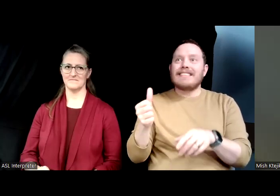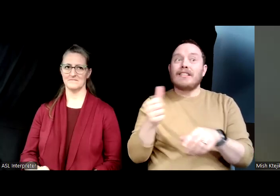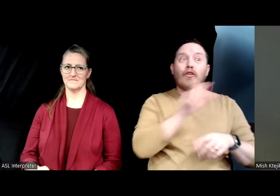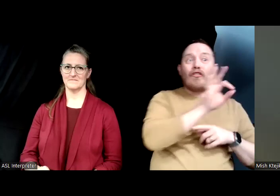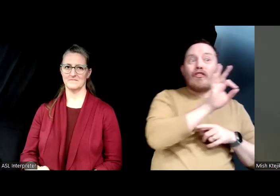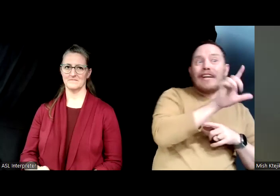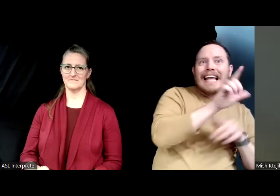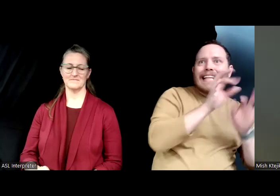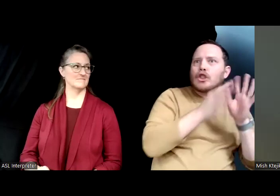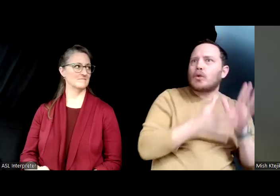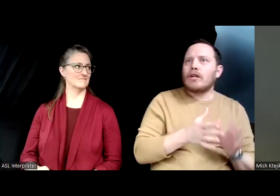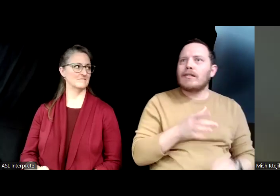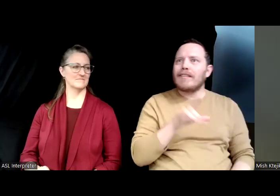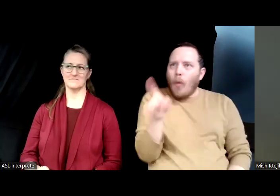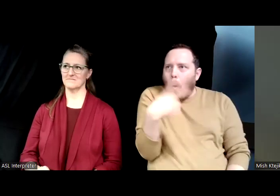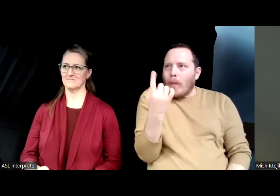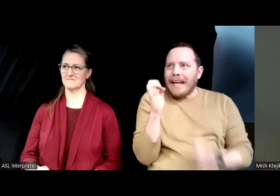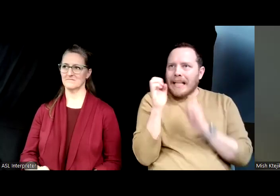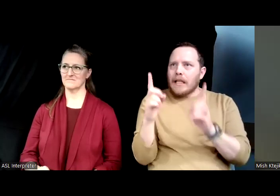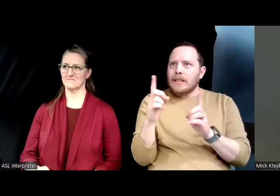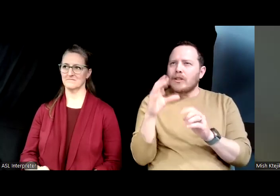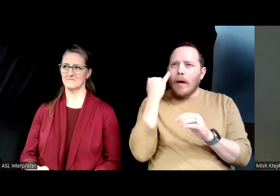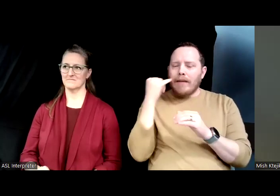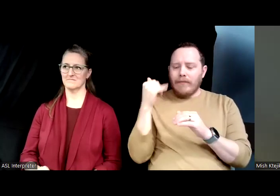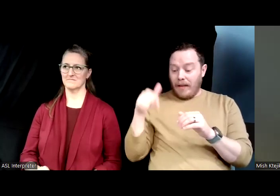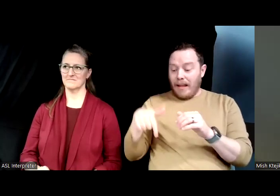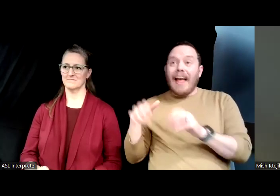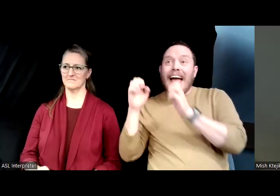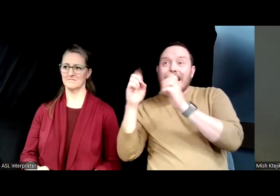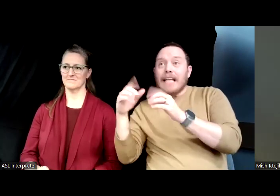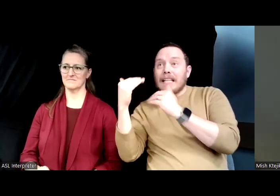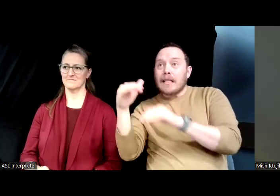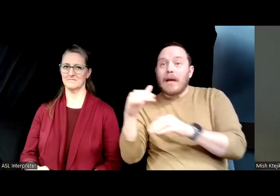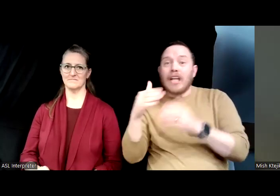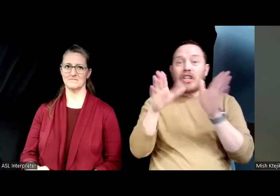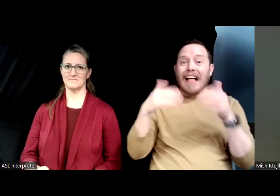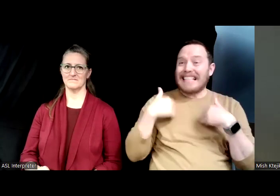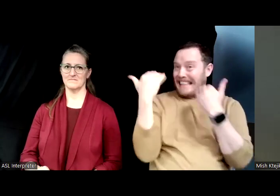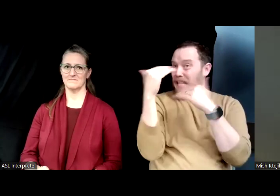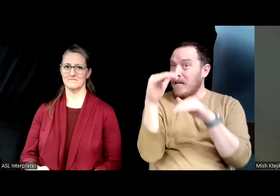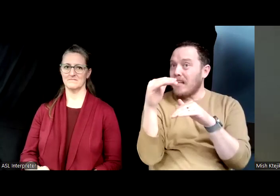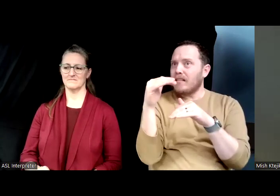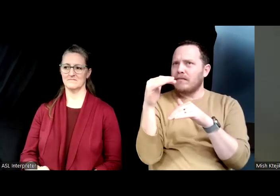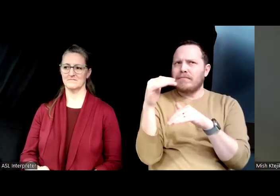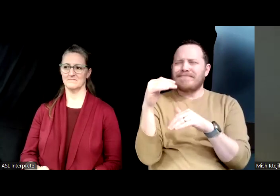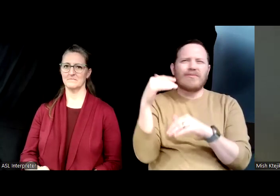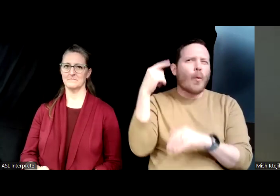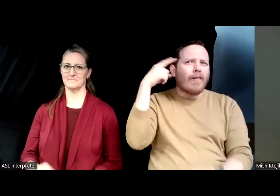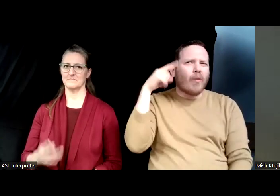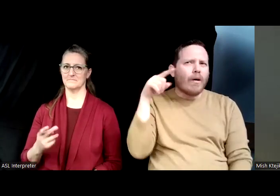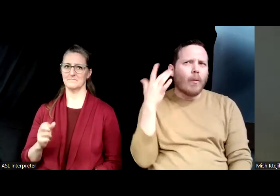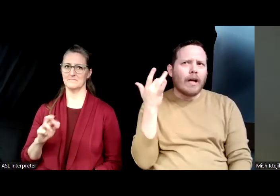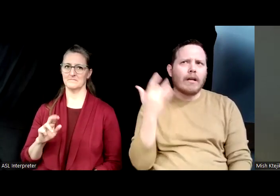supervisory license, even if that's not what they desire? And then same thing as freelance interpreters. Perhaps they don't want to be a supervisor, they just